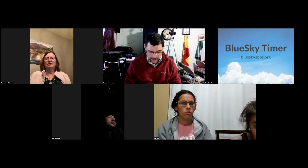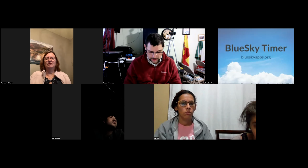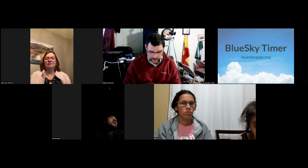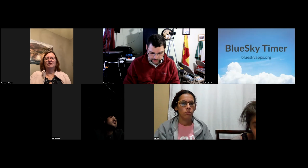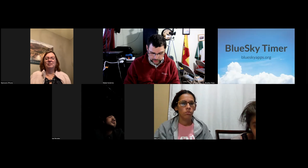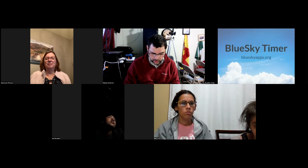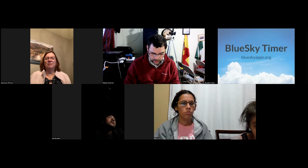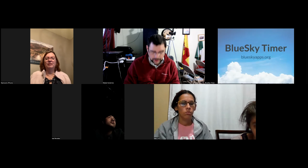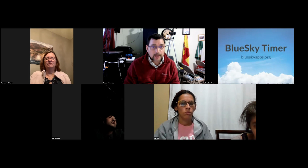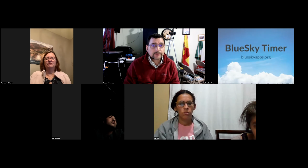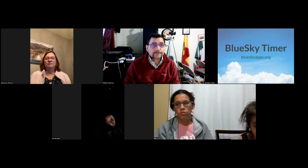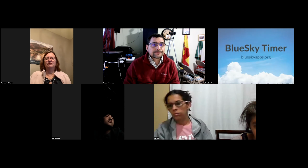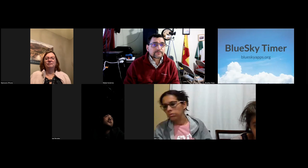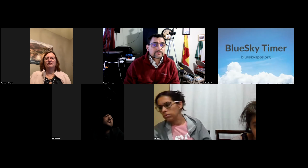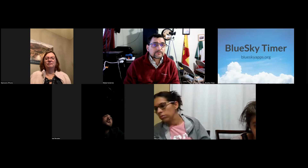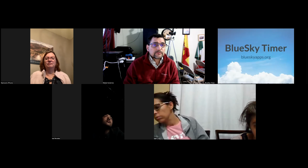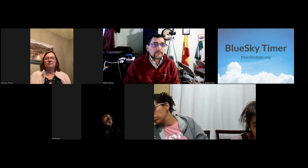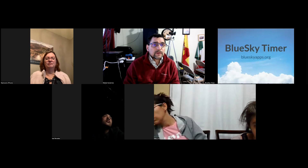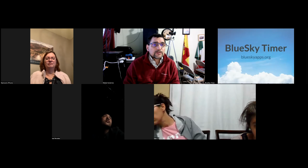now. Jonah